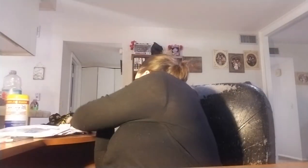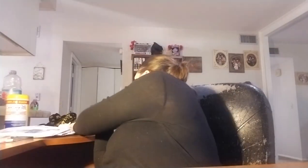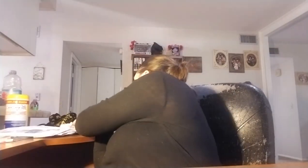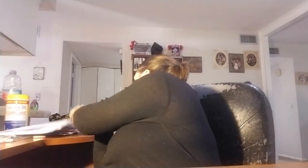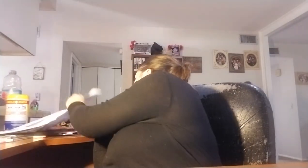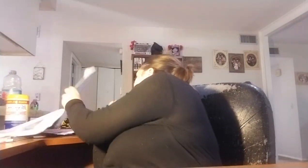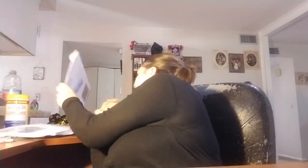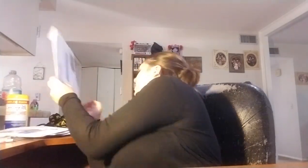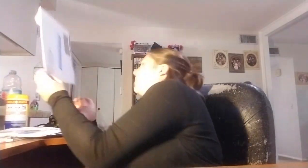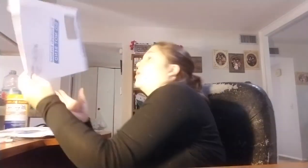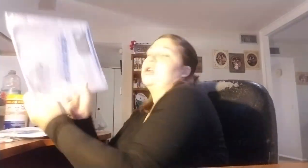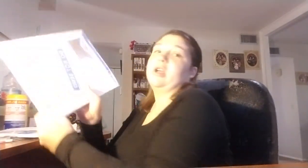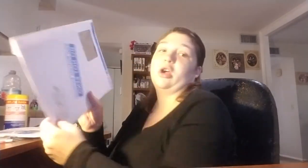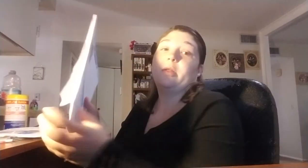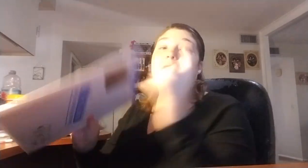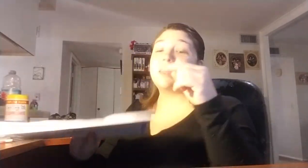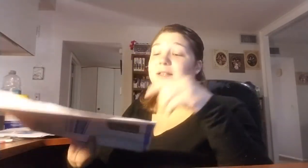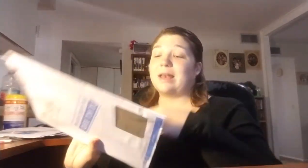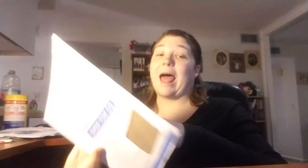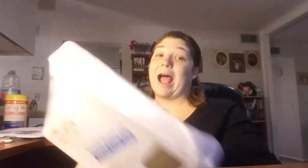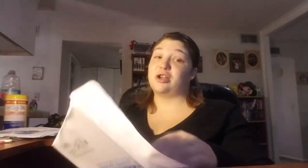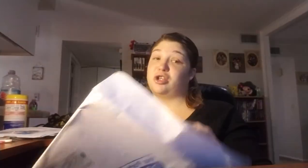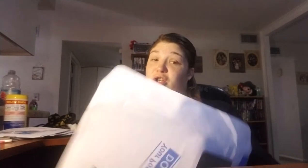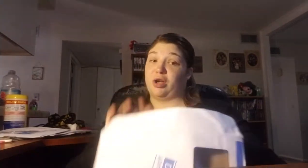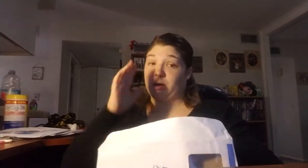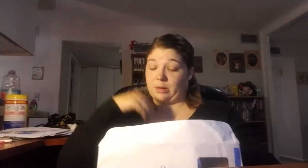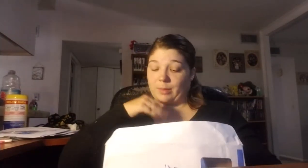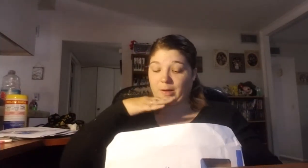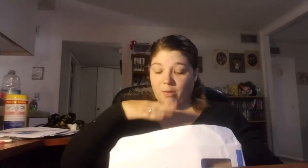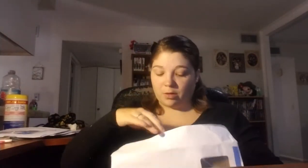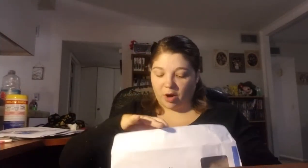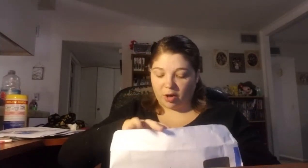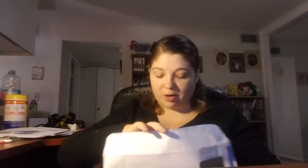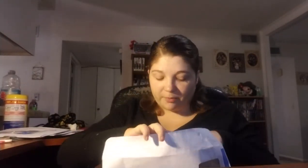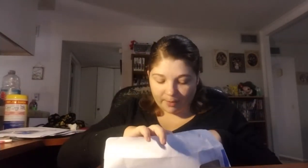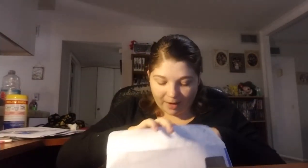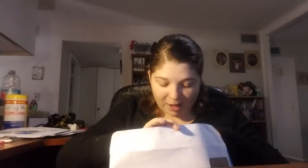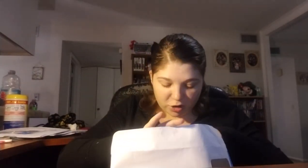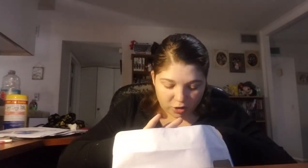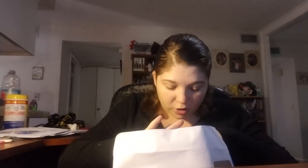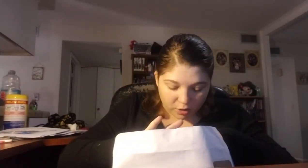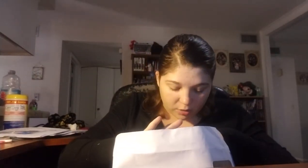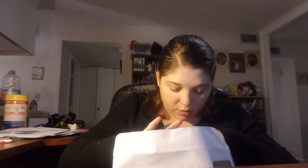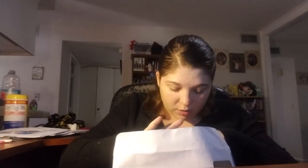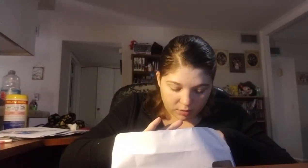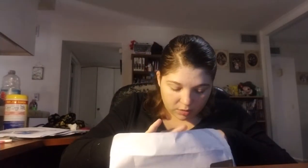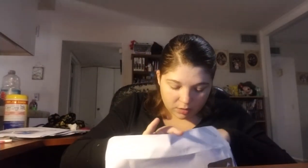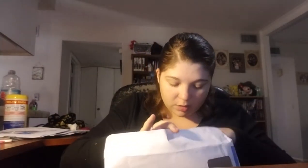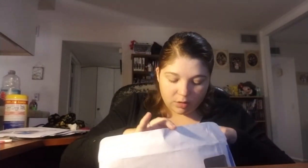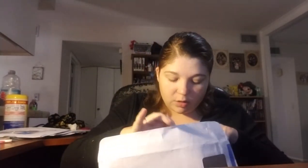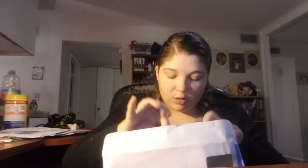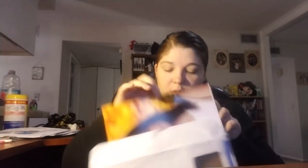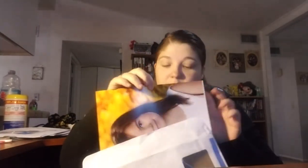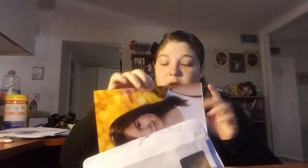I got a bunch of pictures here. This is last year. My daughter's from last year. This is